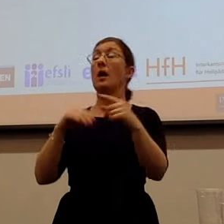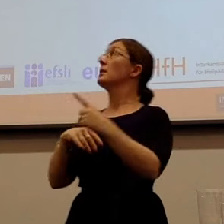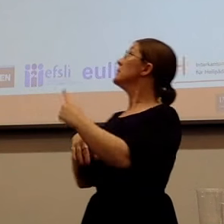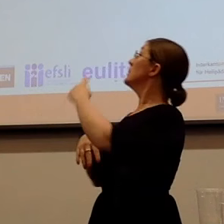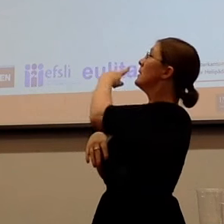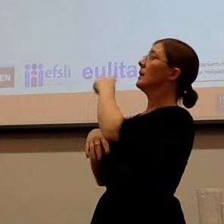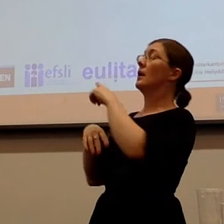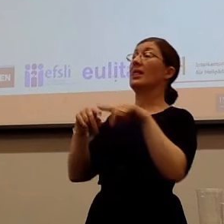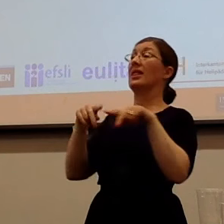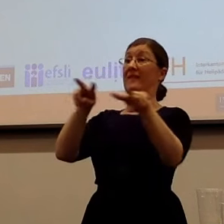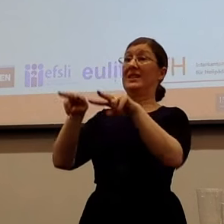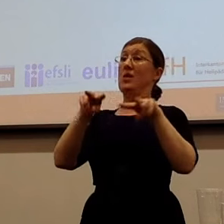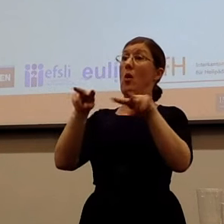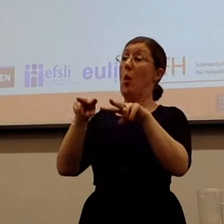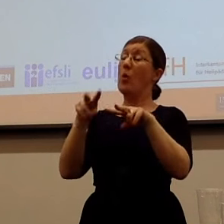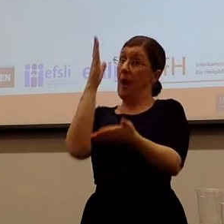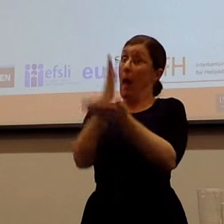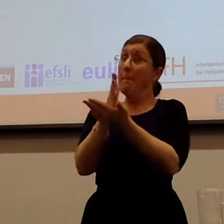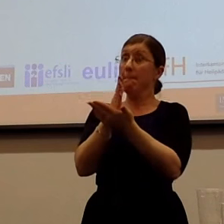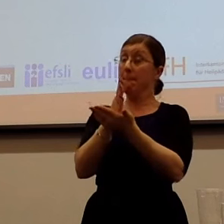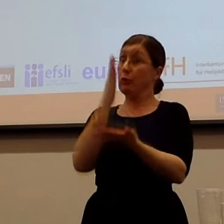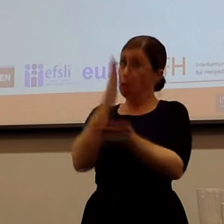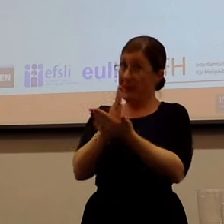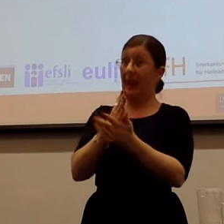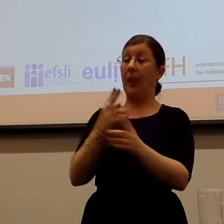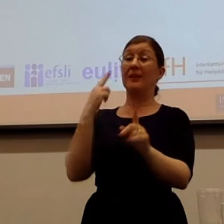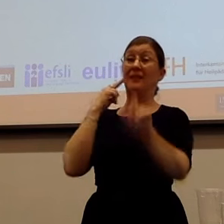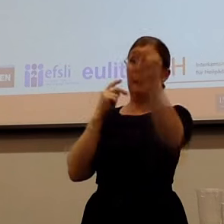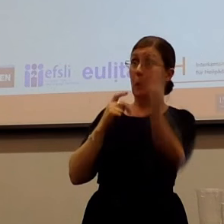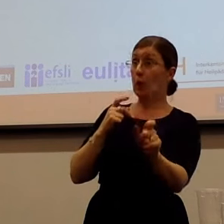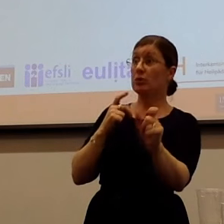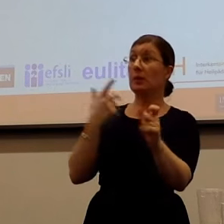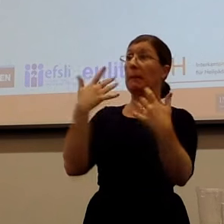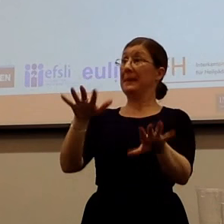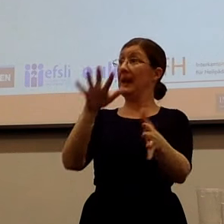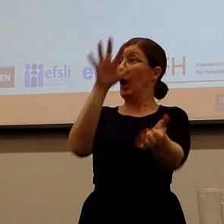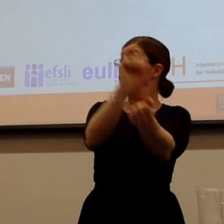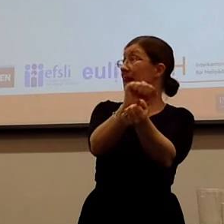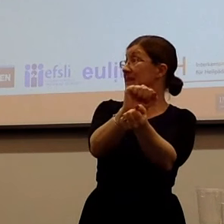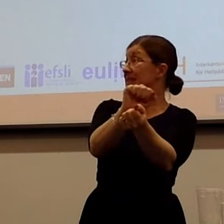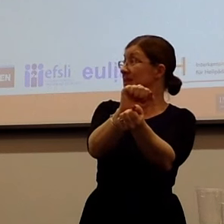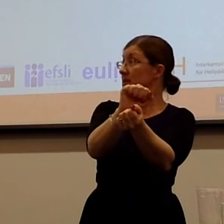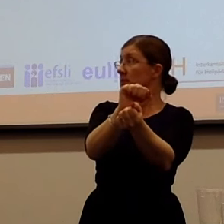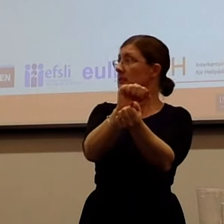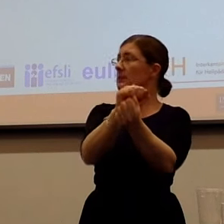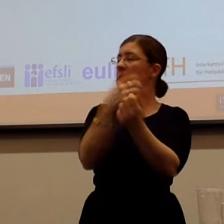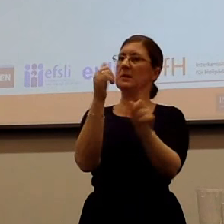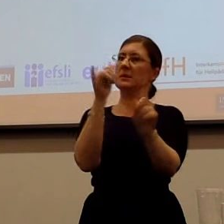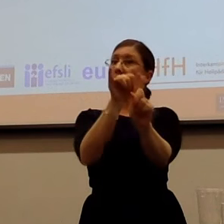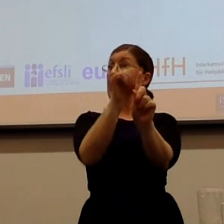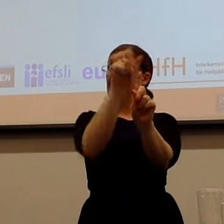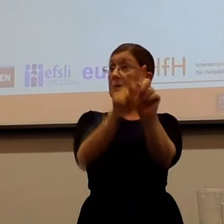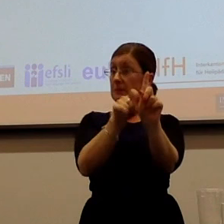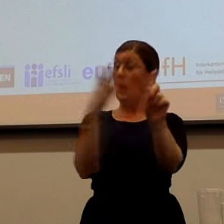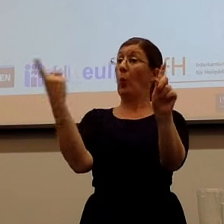think what's really important is to let everybody know that obviously this video is a real police interview with a deaf person who's been arrested. And so the